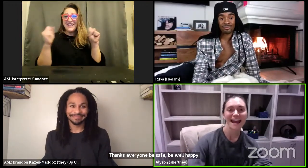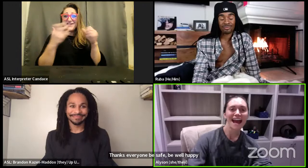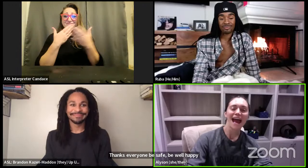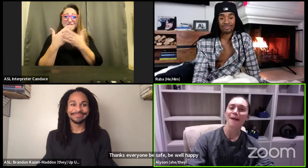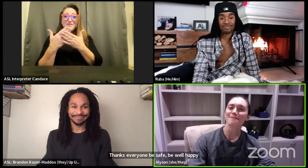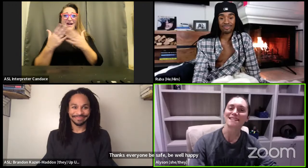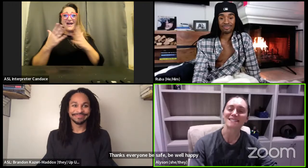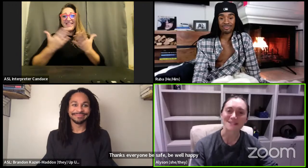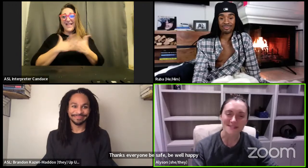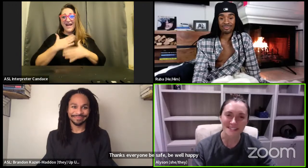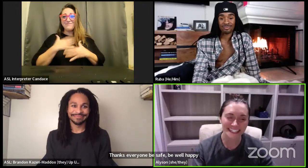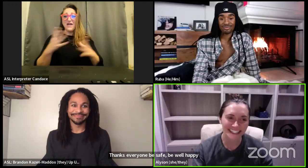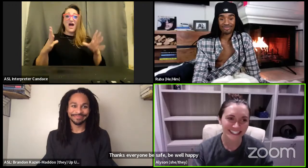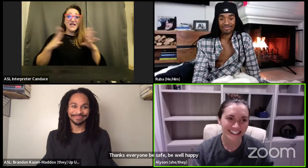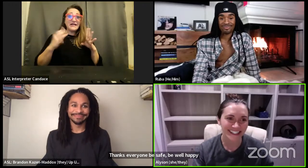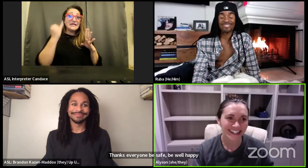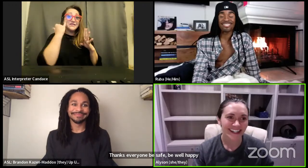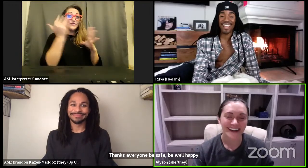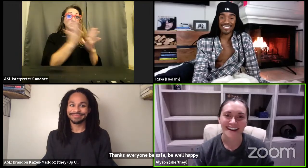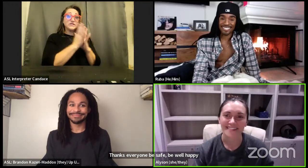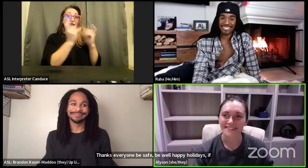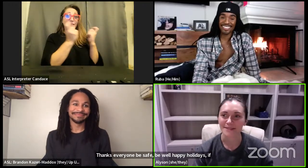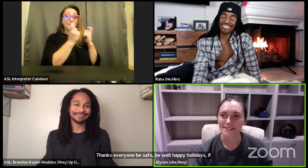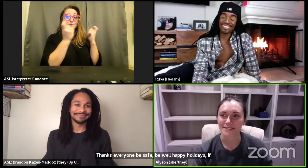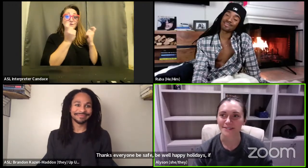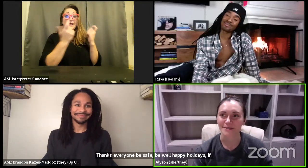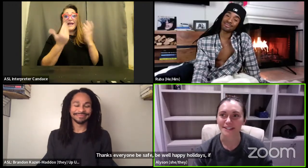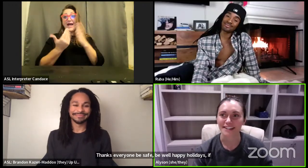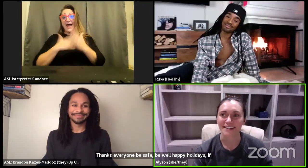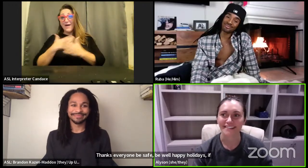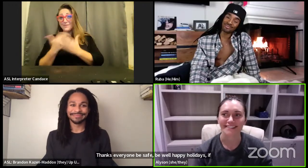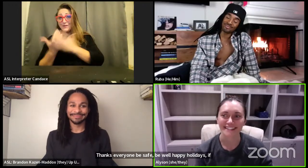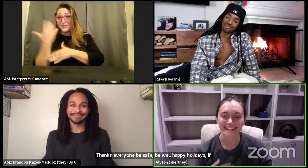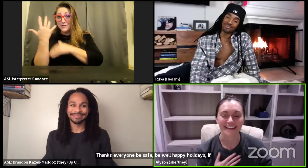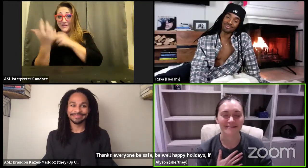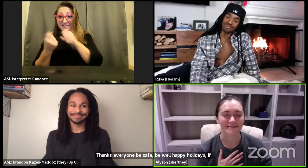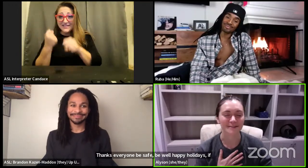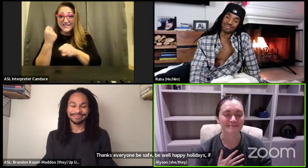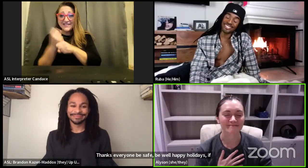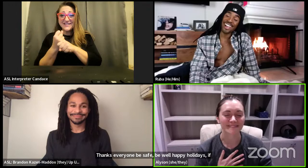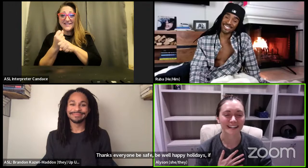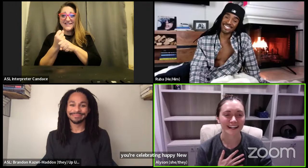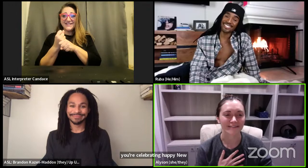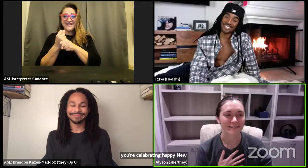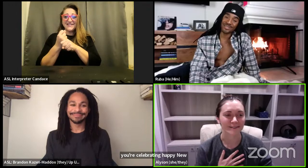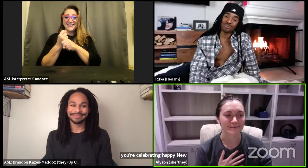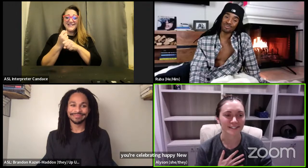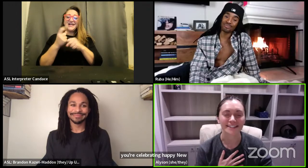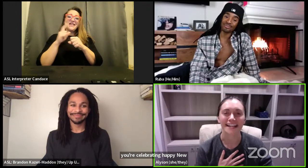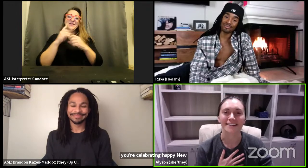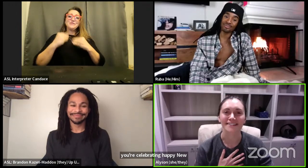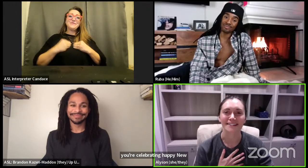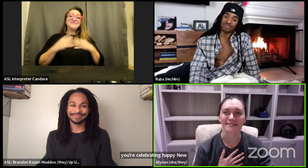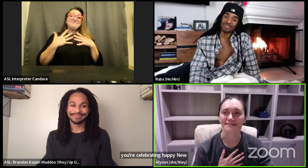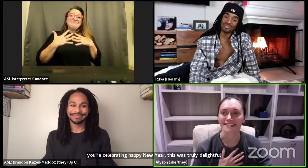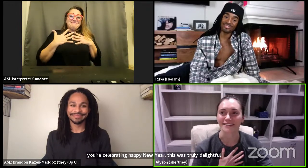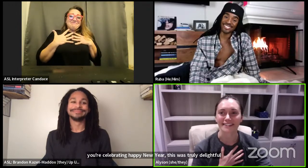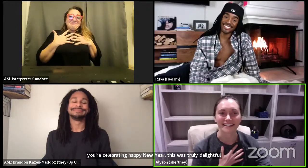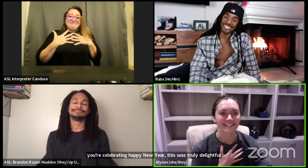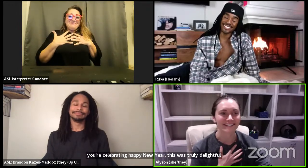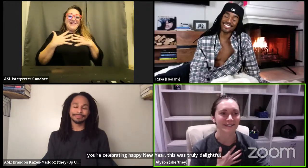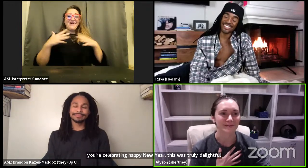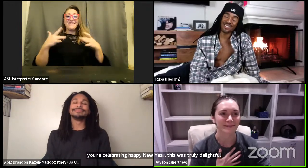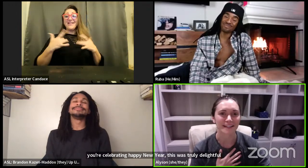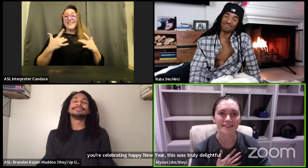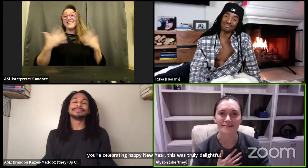celebrating, Happy New Year. This was truly delightful. I feel much lighter than when we